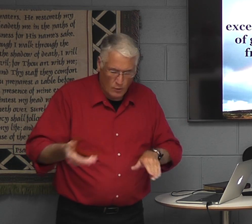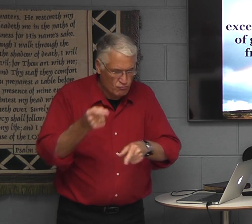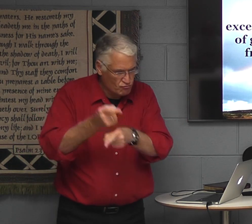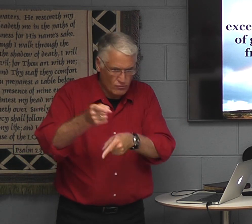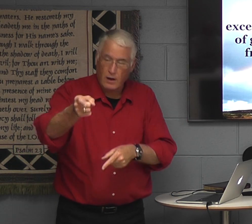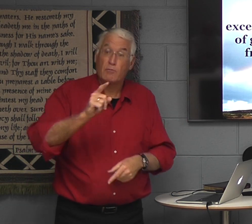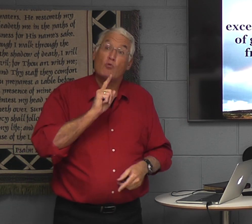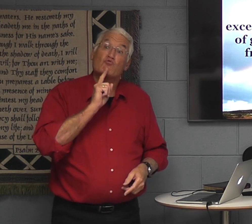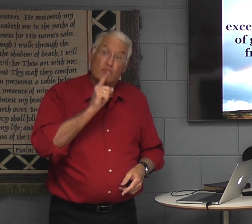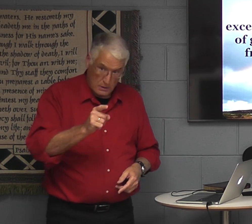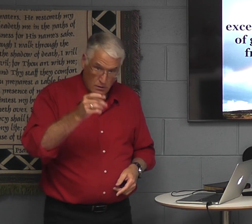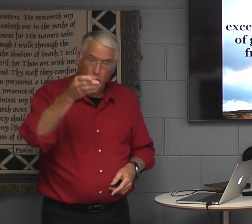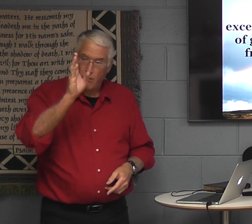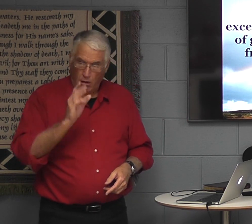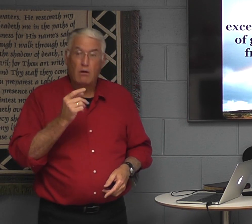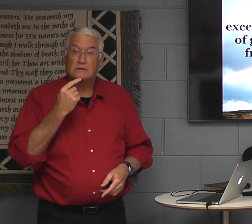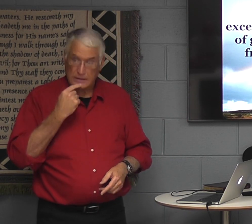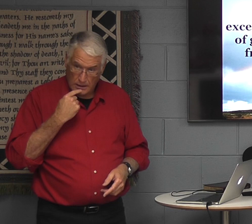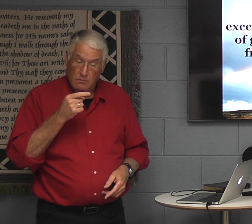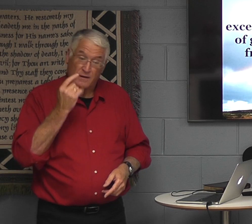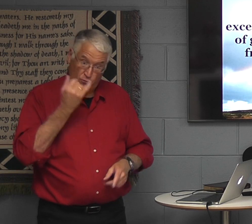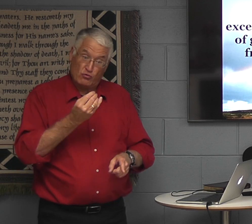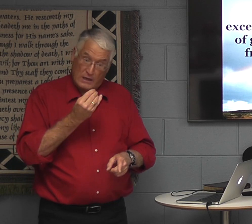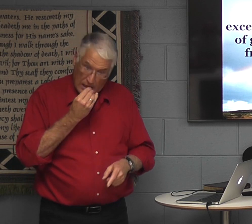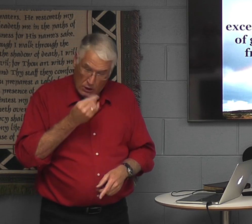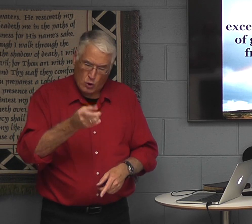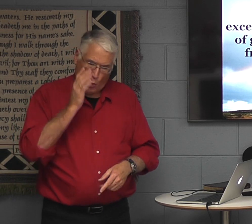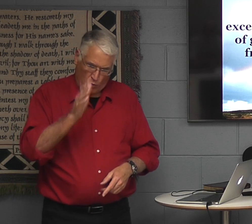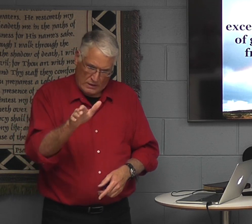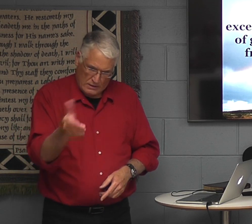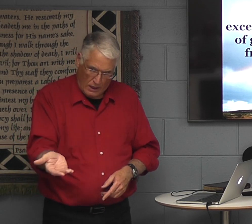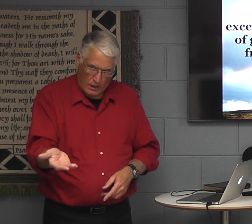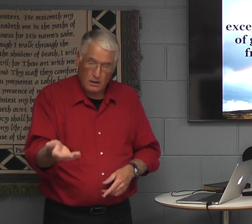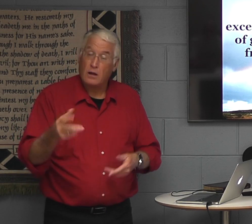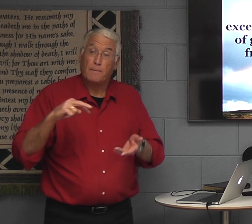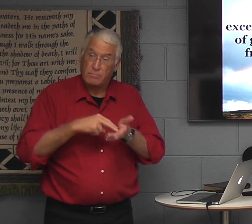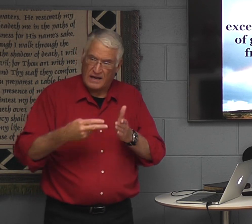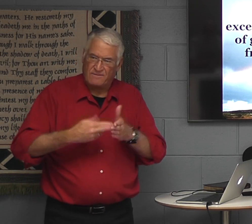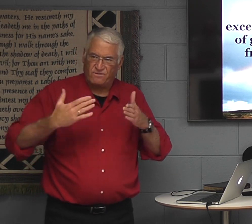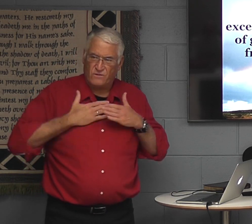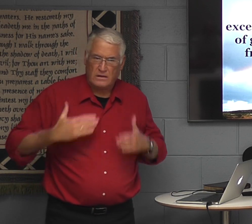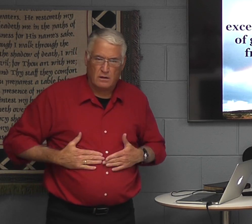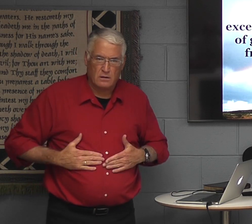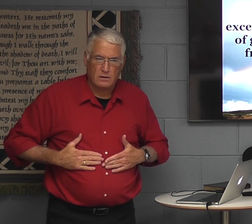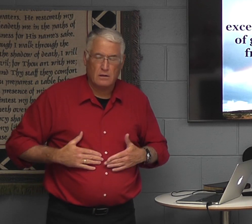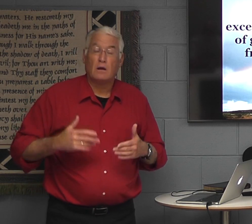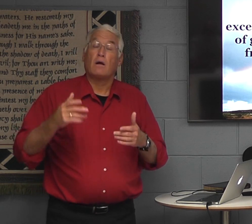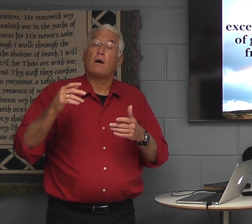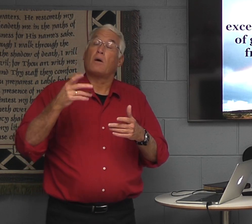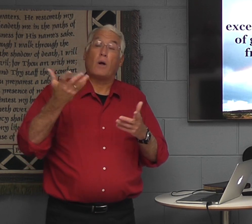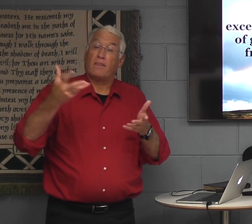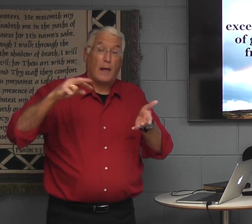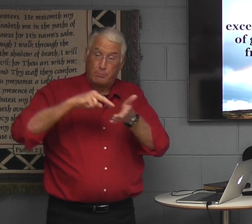But Adam and Eve did not die. You're right. Because God said, if you eat the fruit, you will die. Meaning